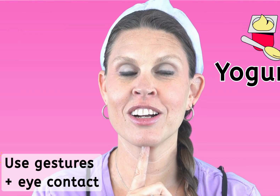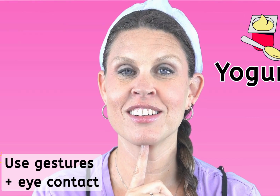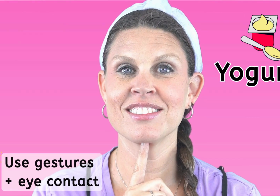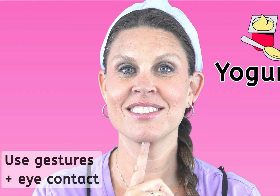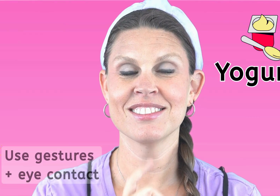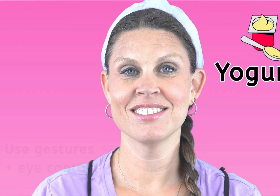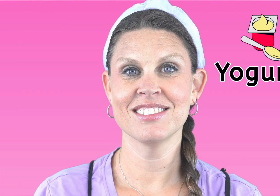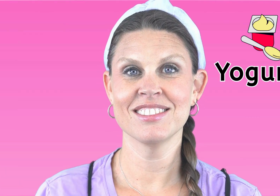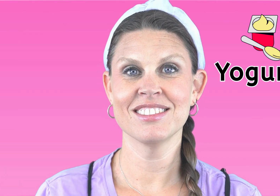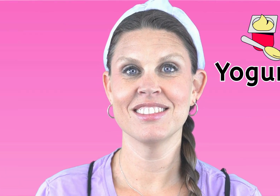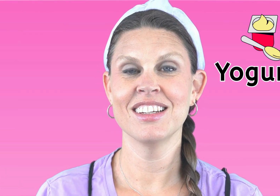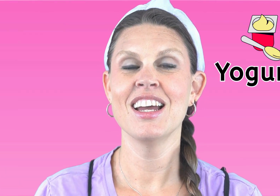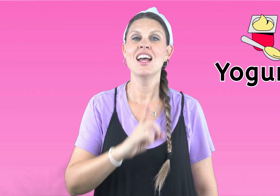yogurt,